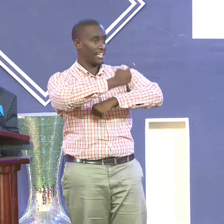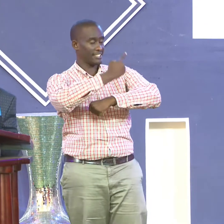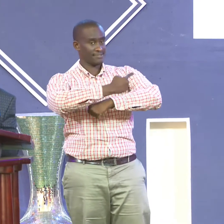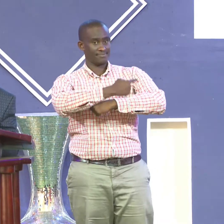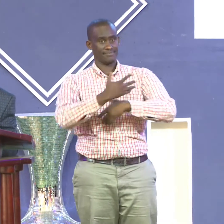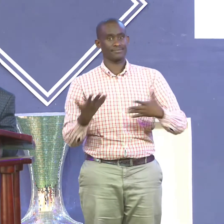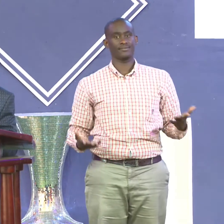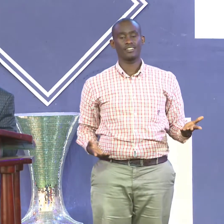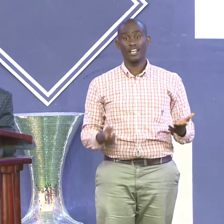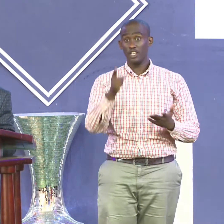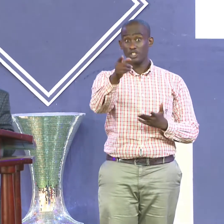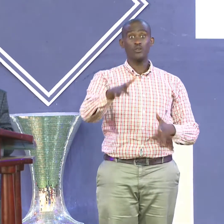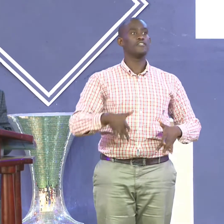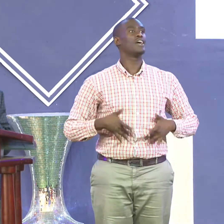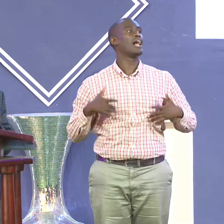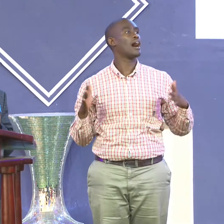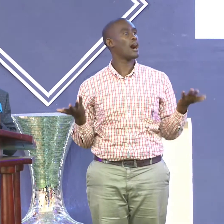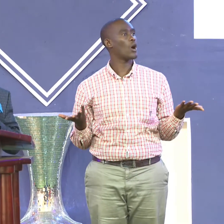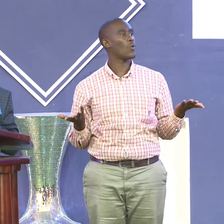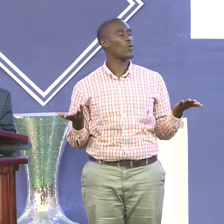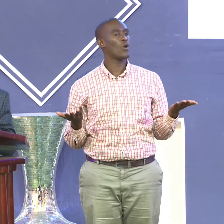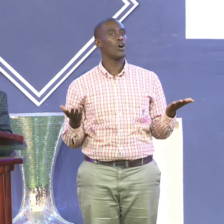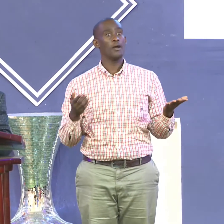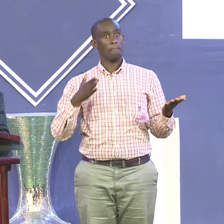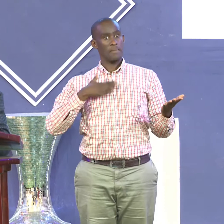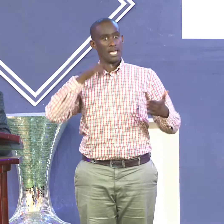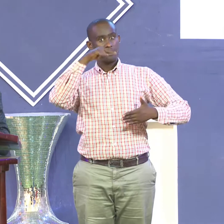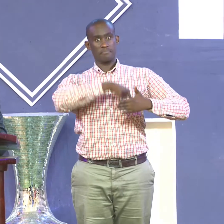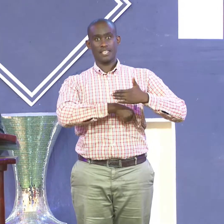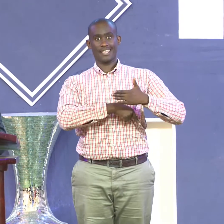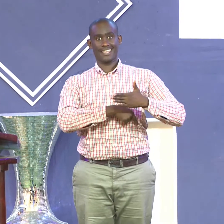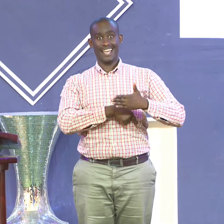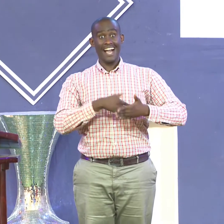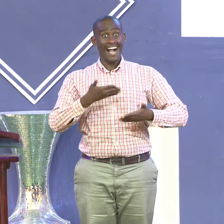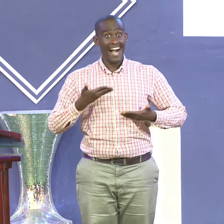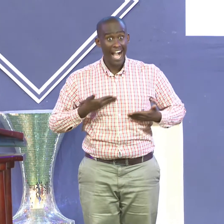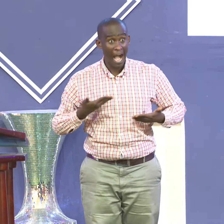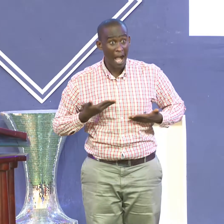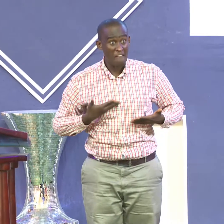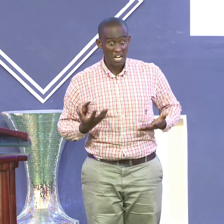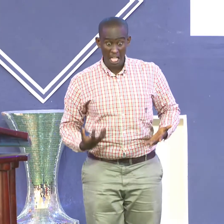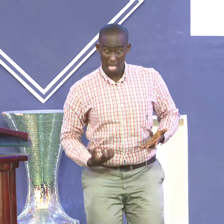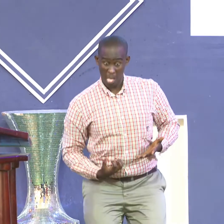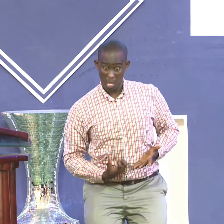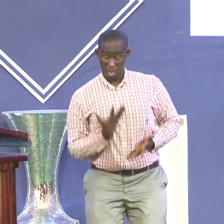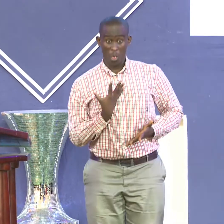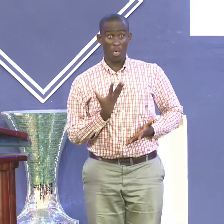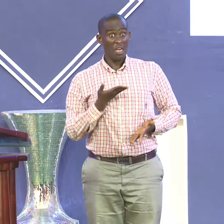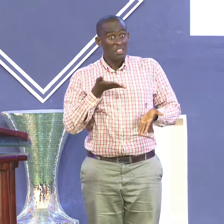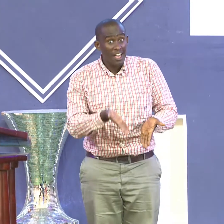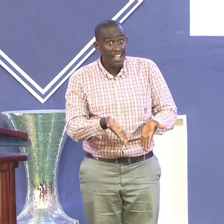One day, and you feel within you, in me, that there is no longer